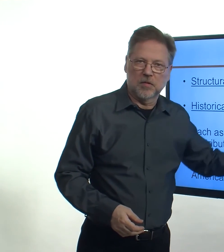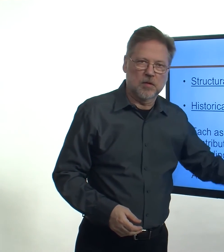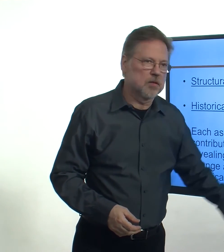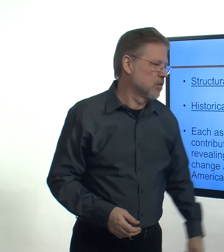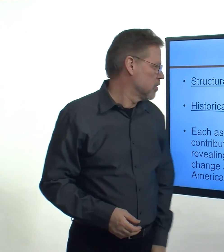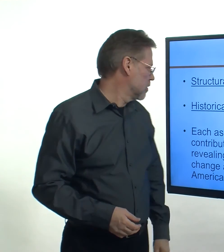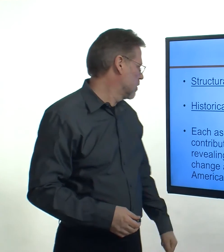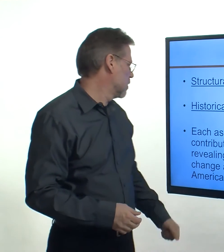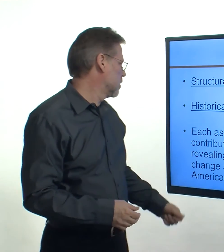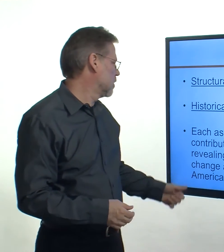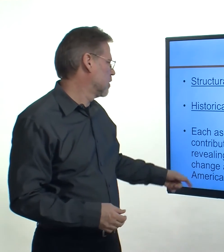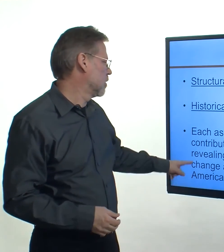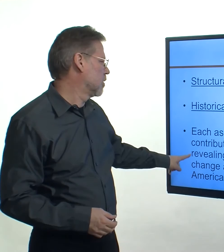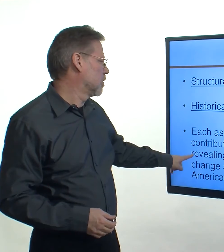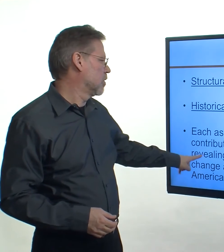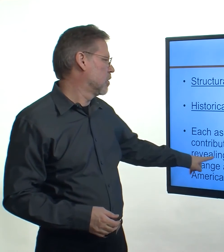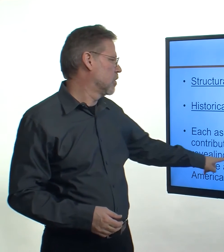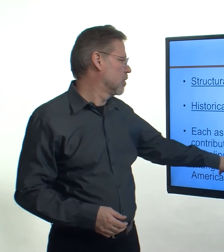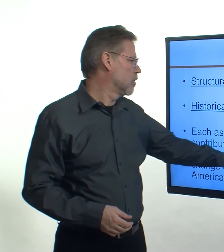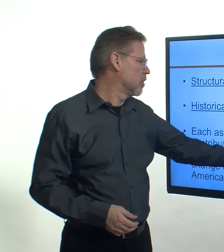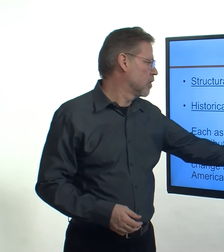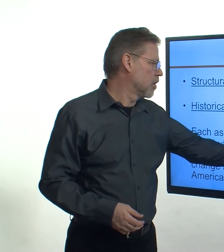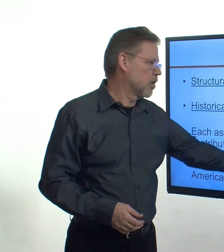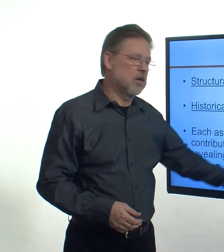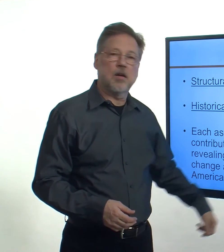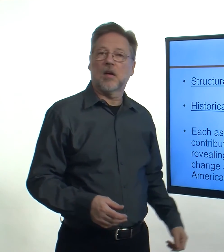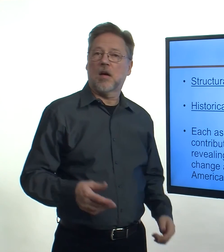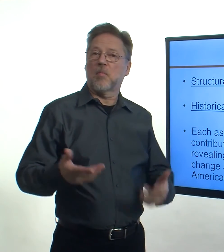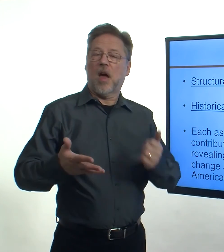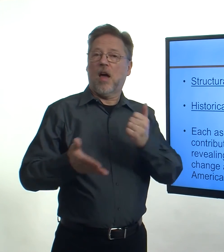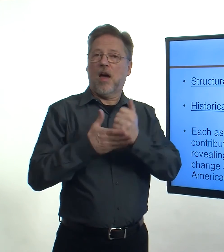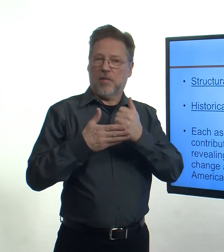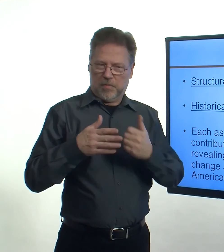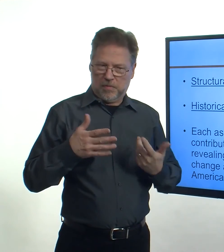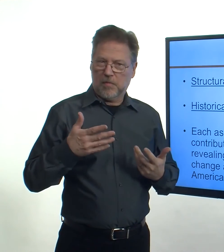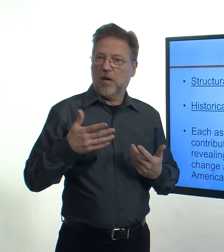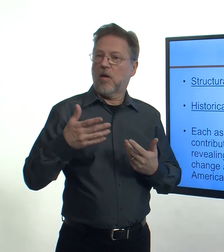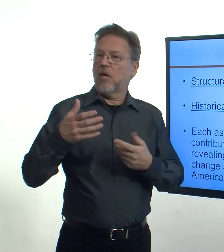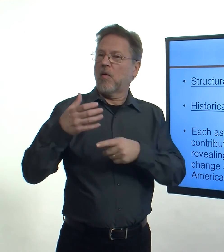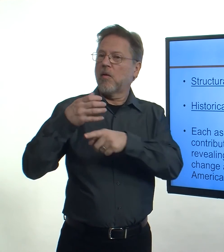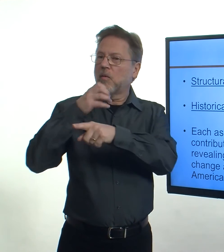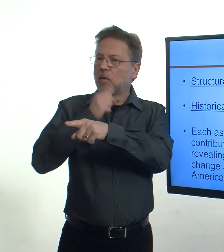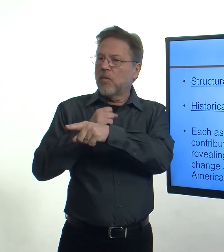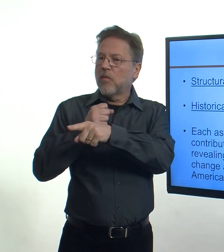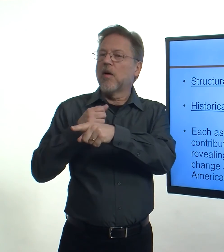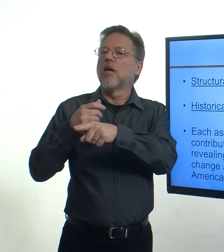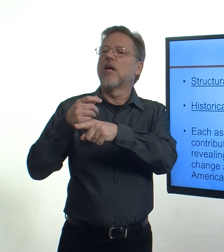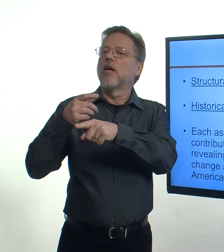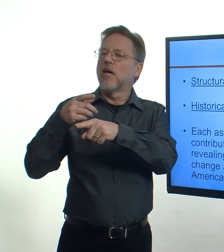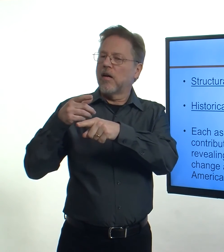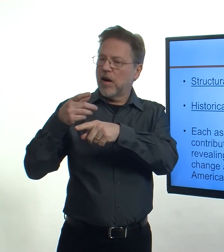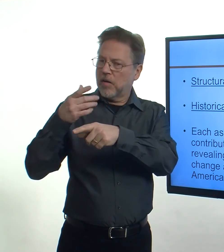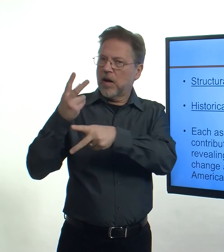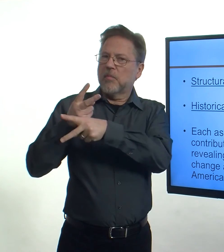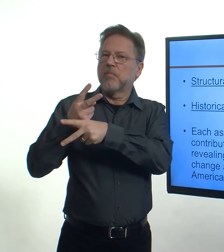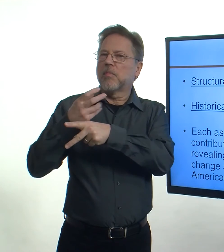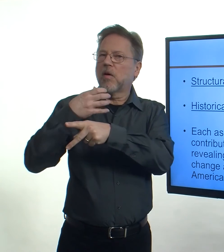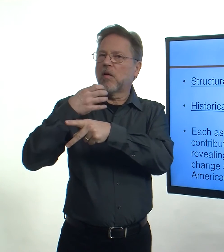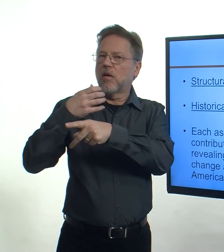This would reveal periods of stable transmission or change. It helps to see when an old form was in use